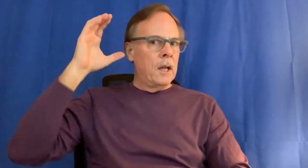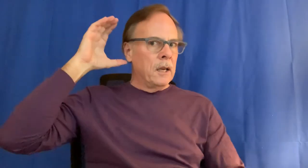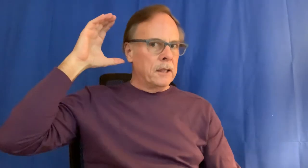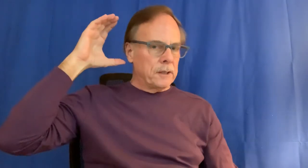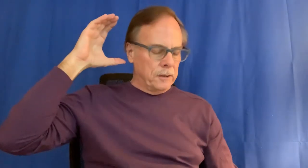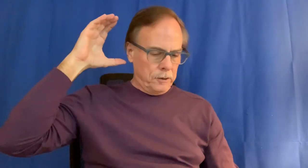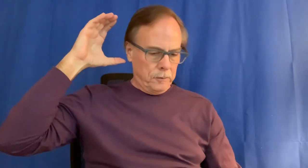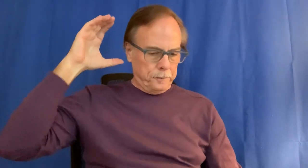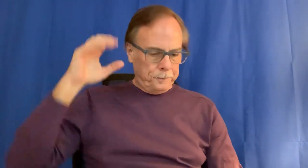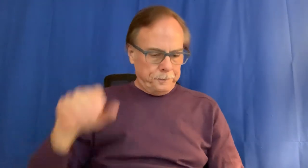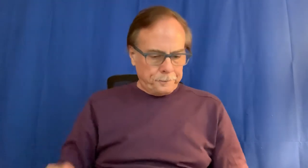listen.